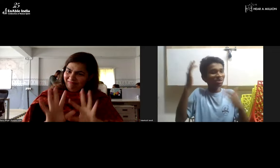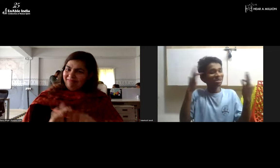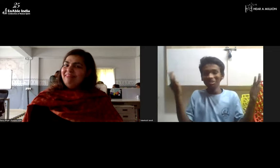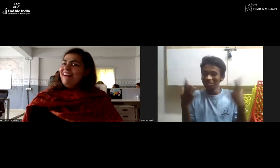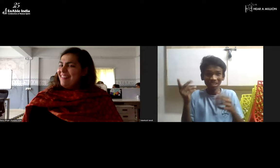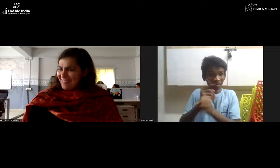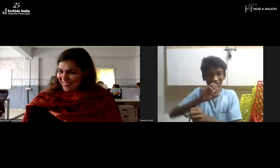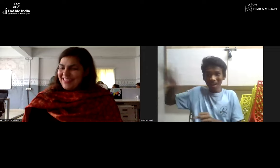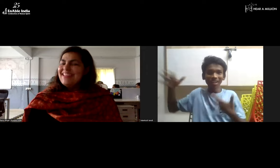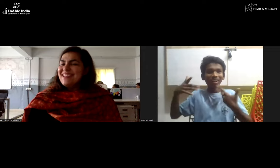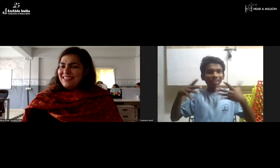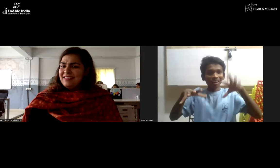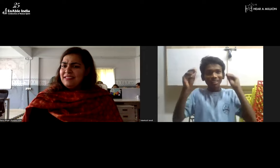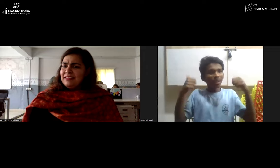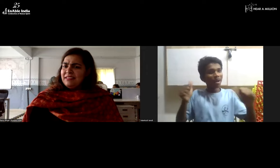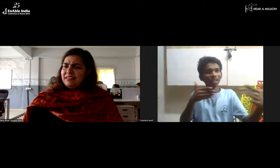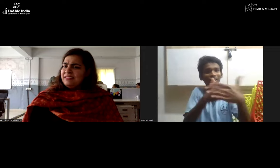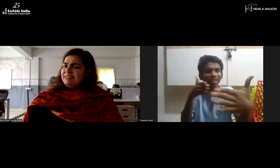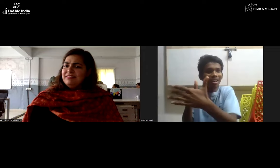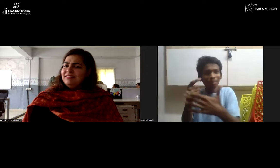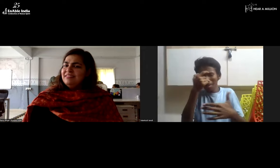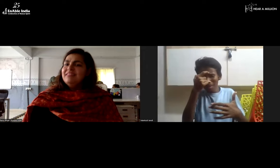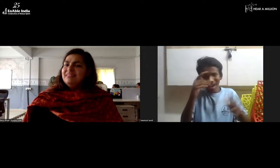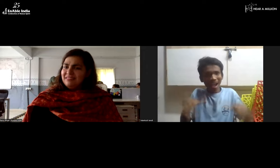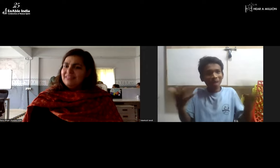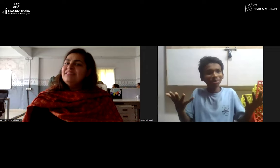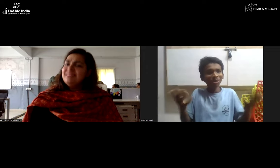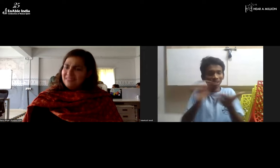let me give you an example about myself. Like